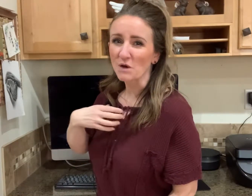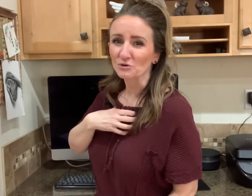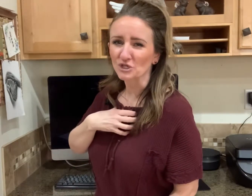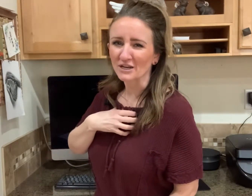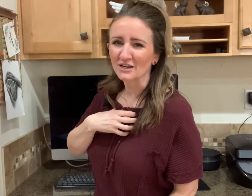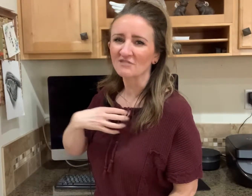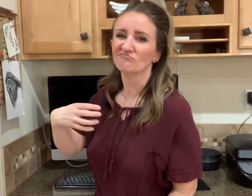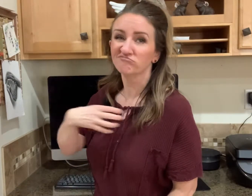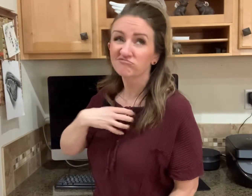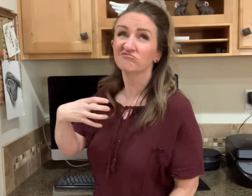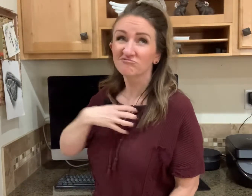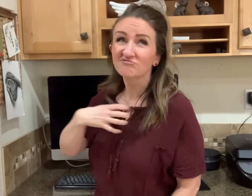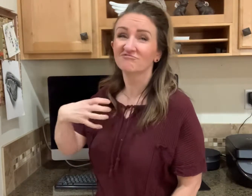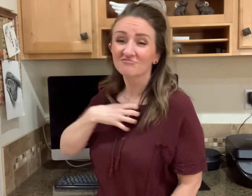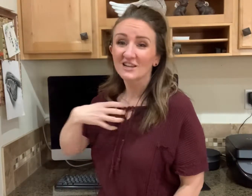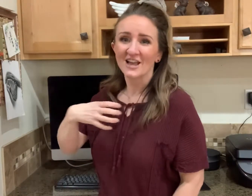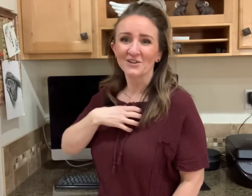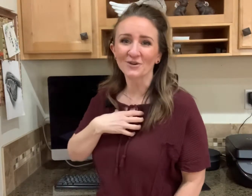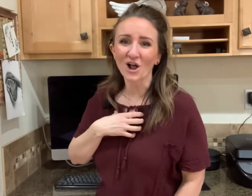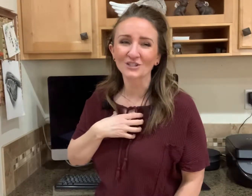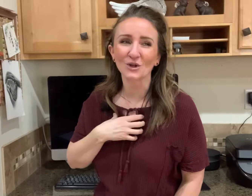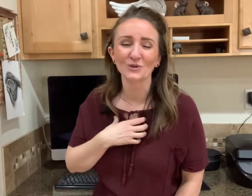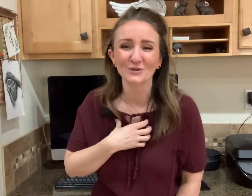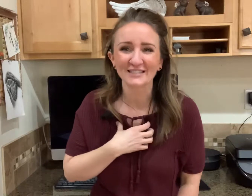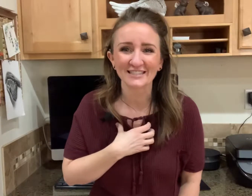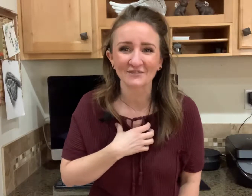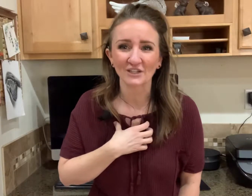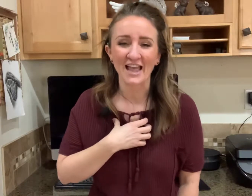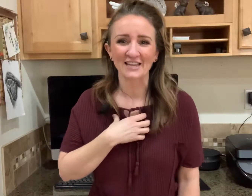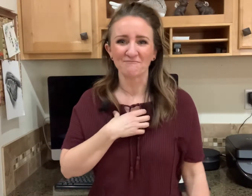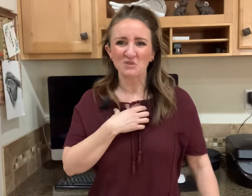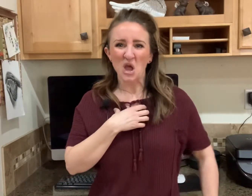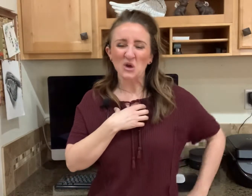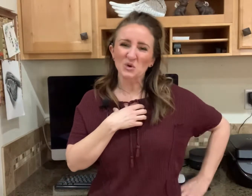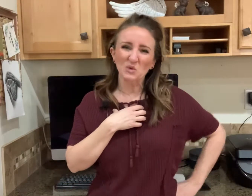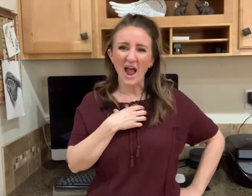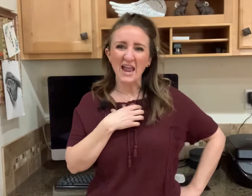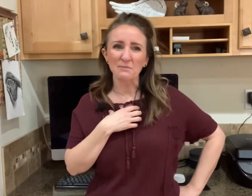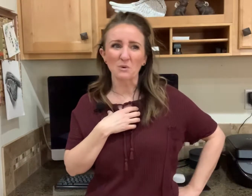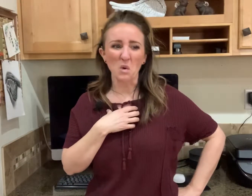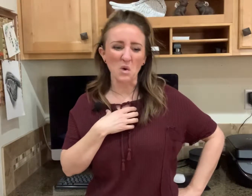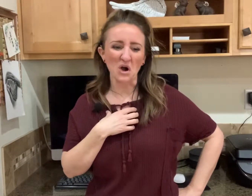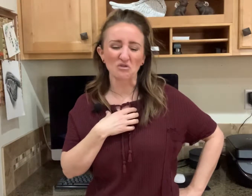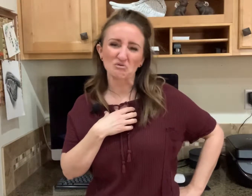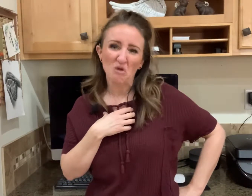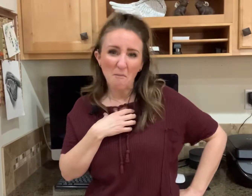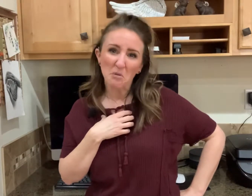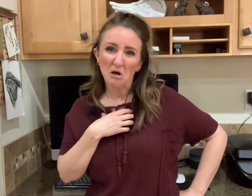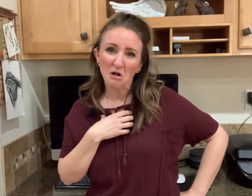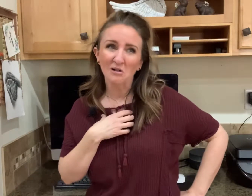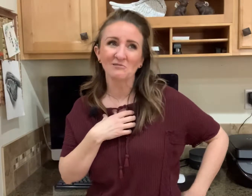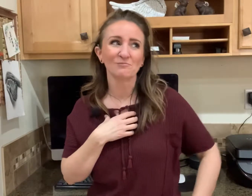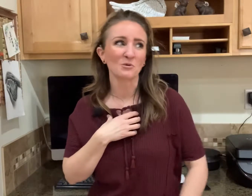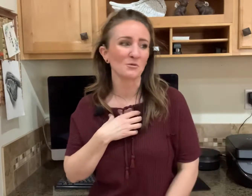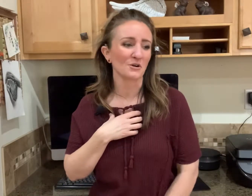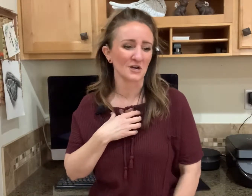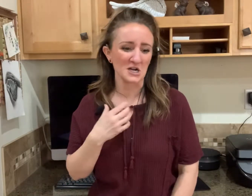motion. You can also use this for like gripe or grumble or